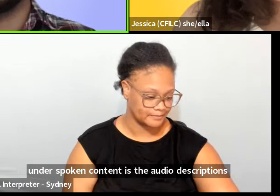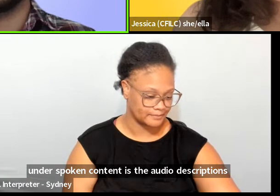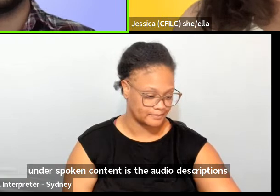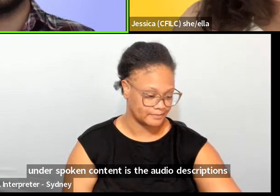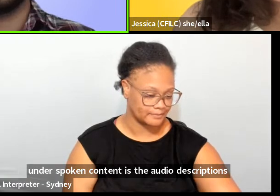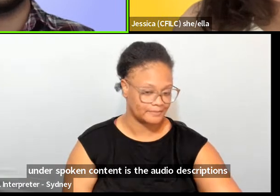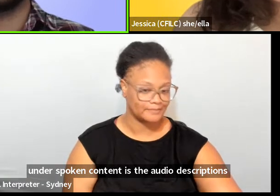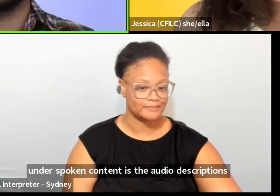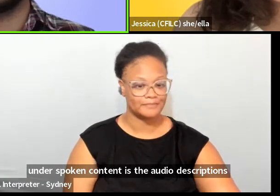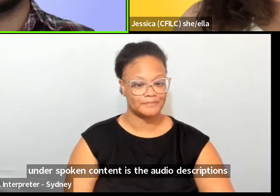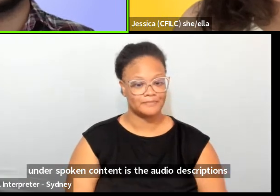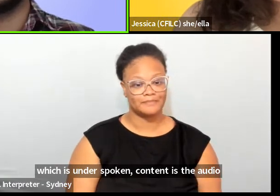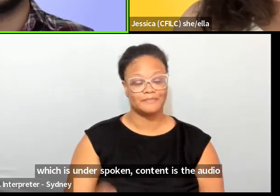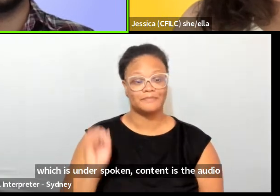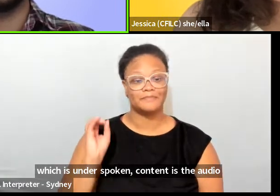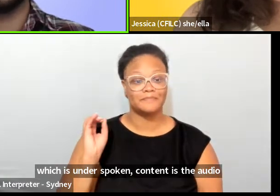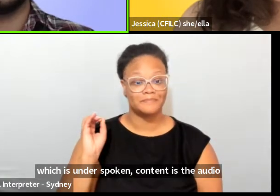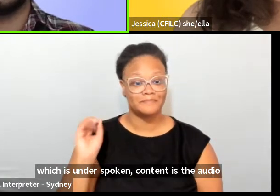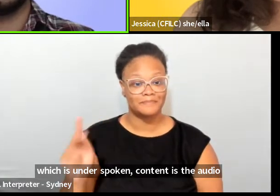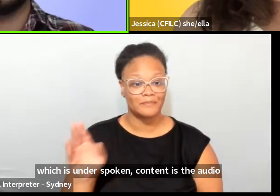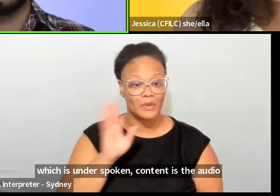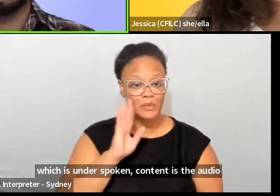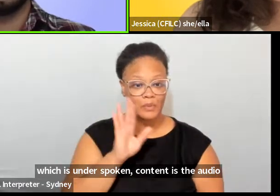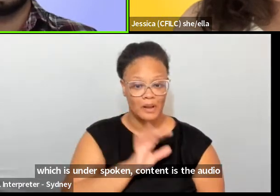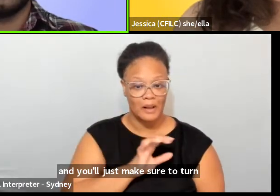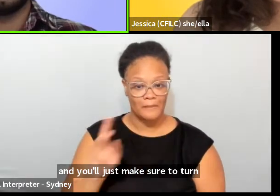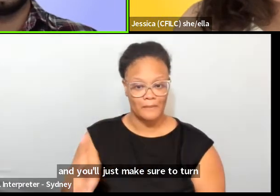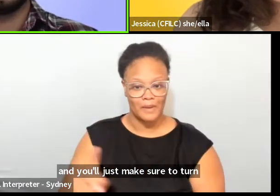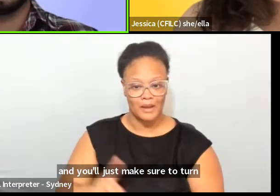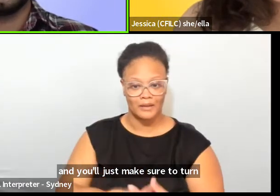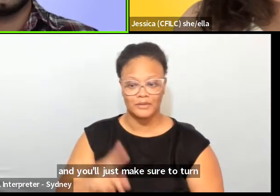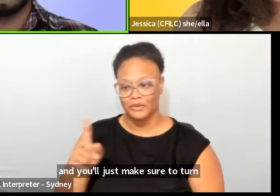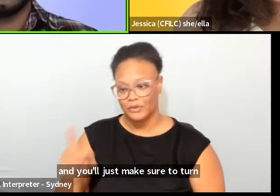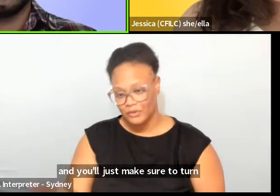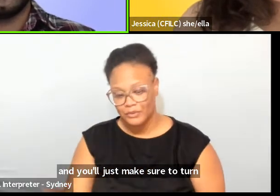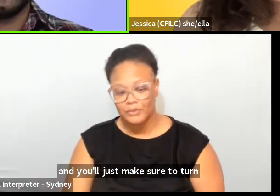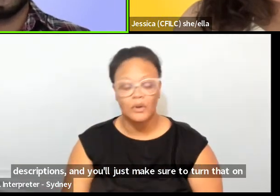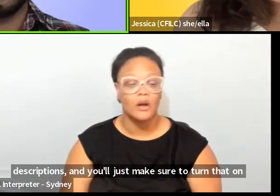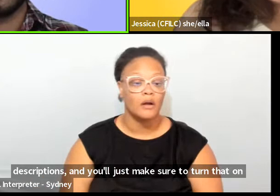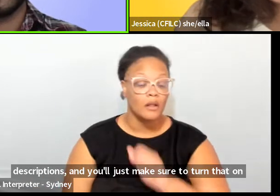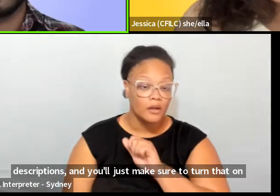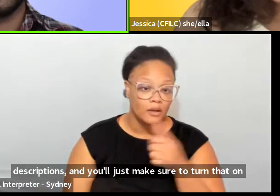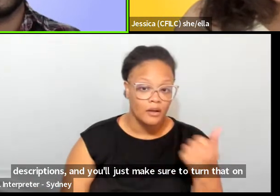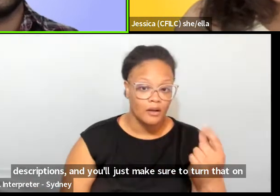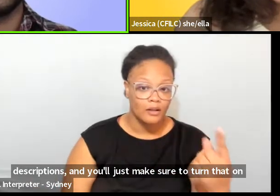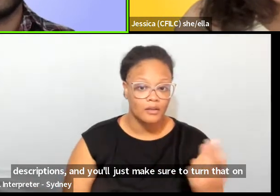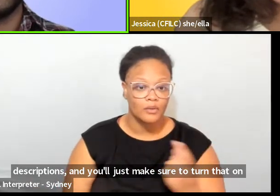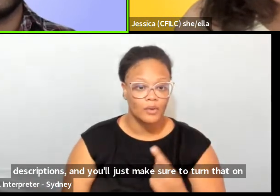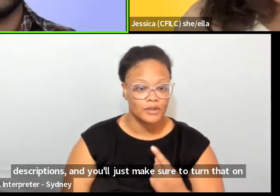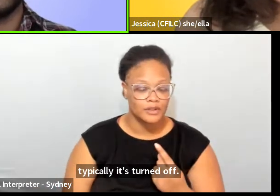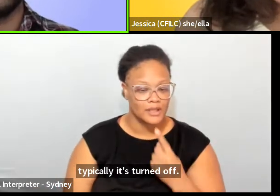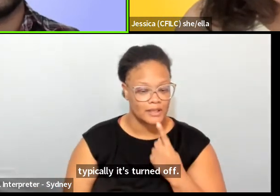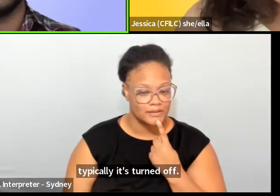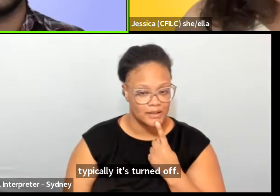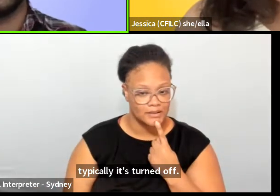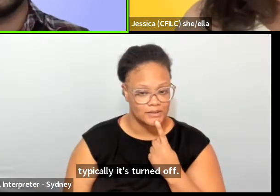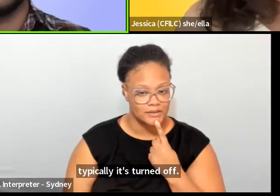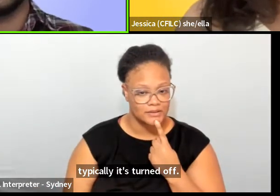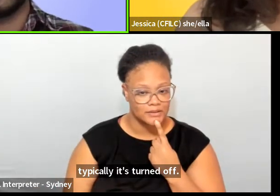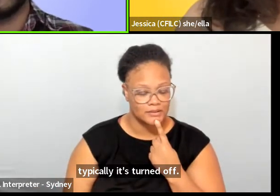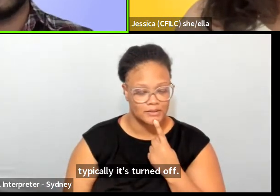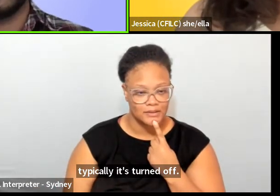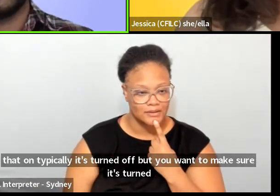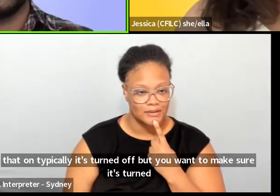Okay, we will come back to you, C. Cressman. I have another question. Can you tell me about voice